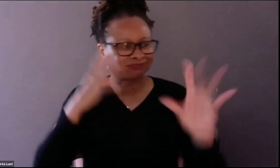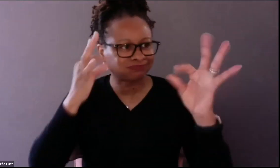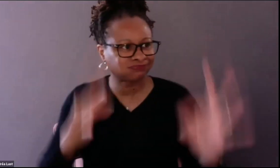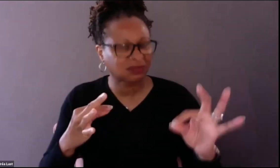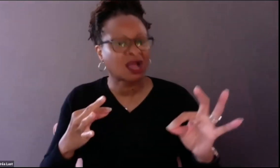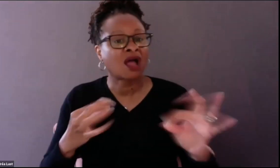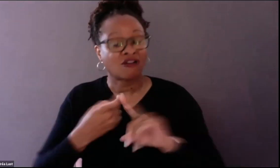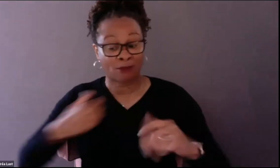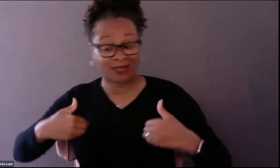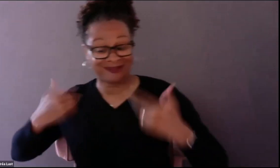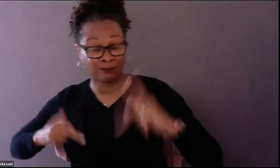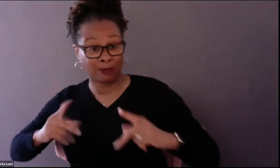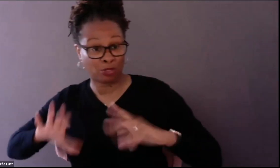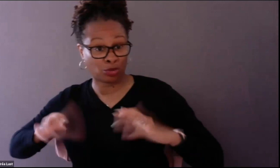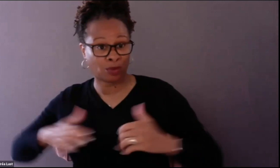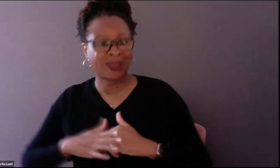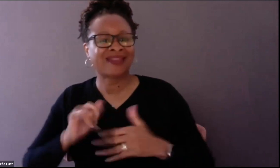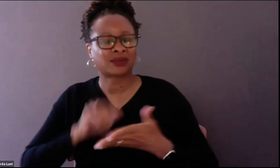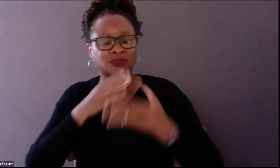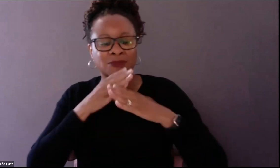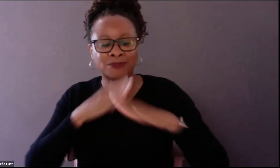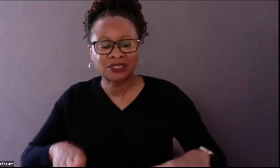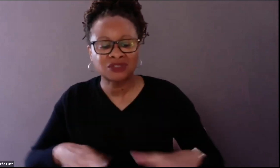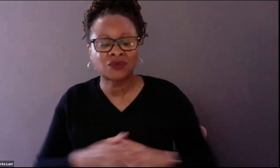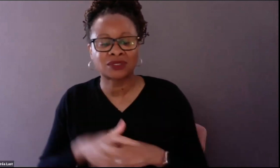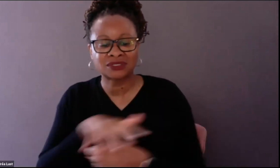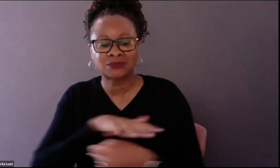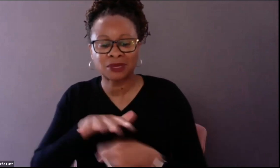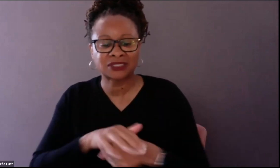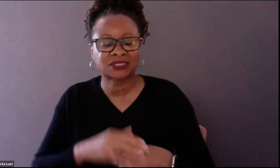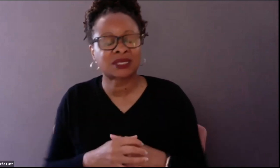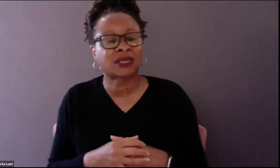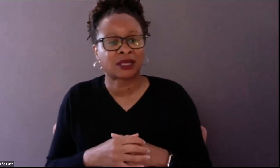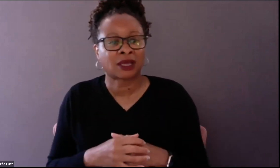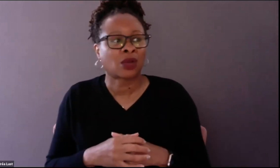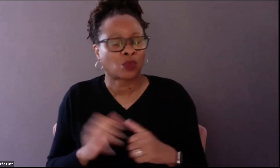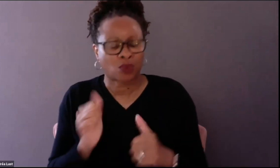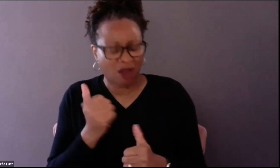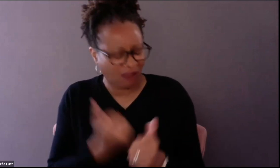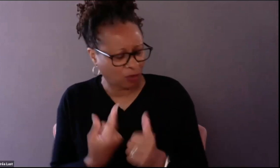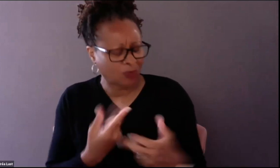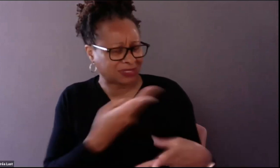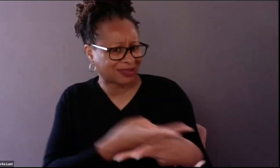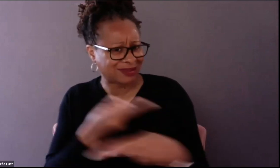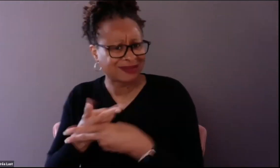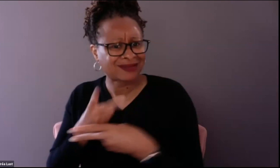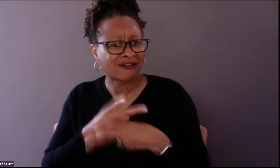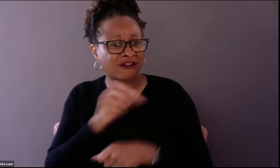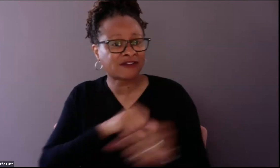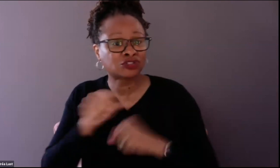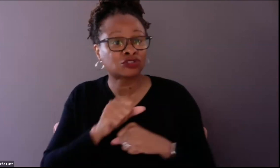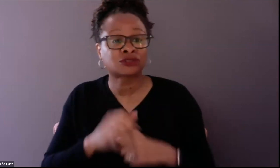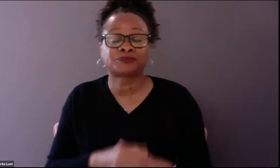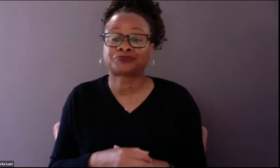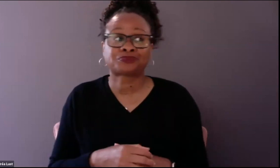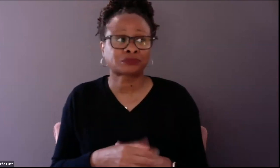of the youth, that this was a peaceful a space where everyone was taking care of each other. There were